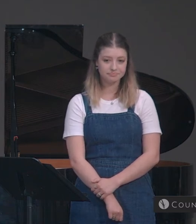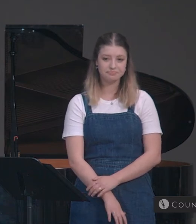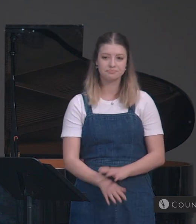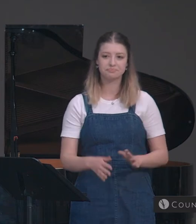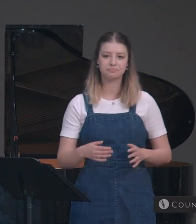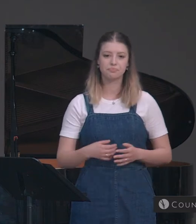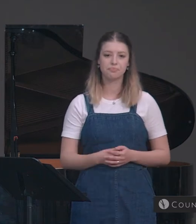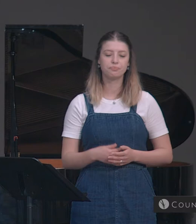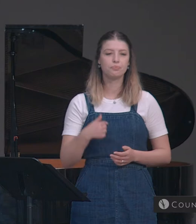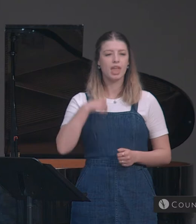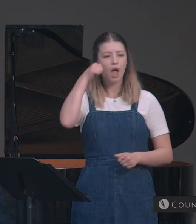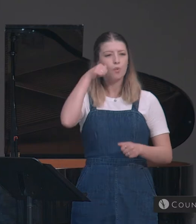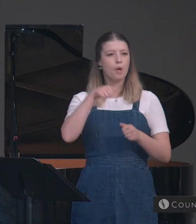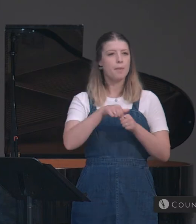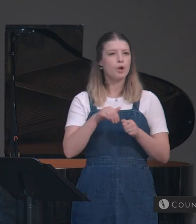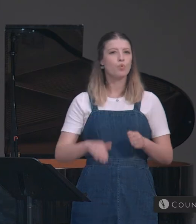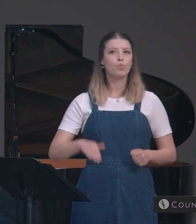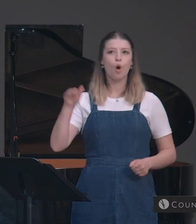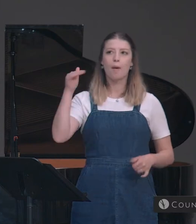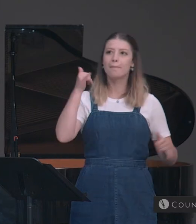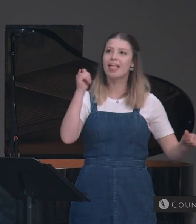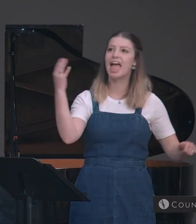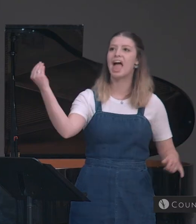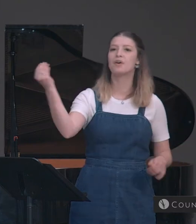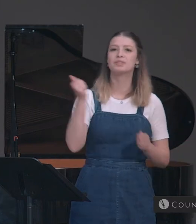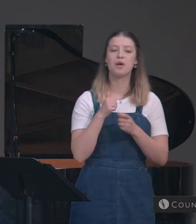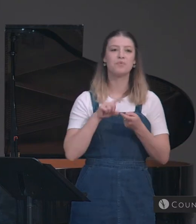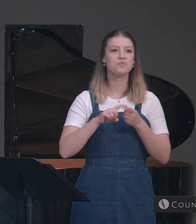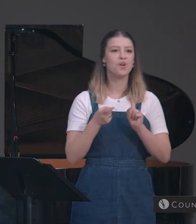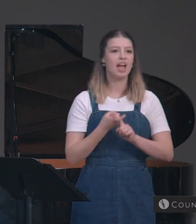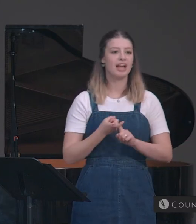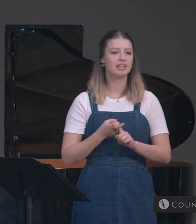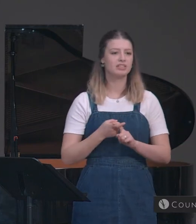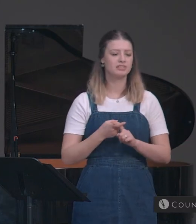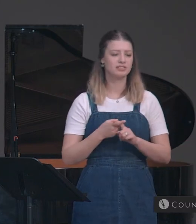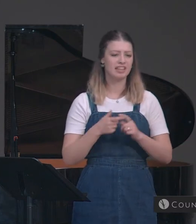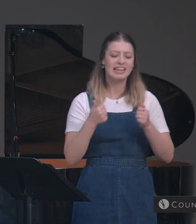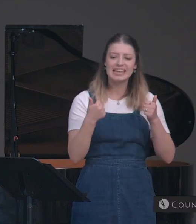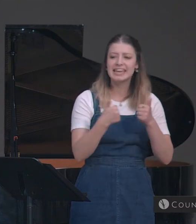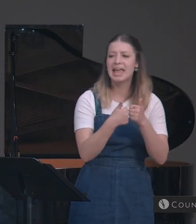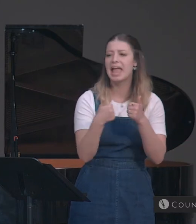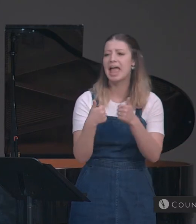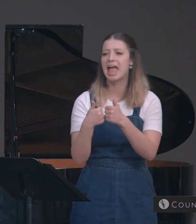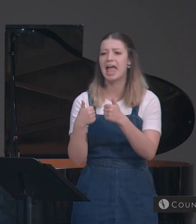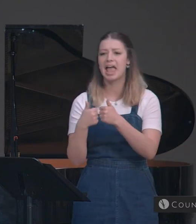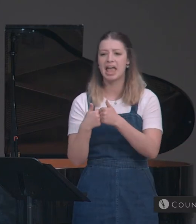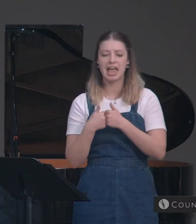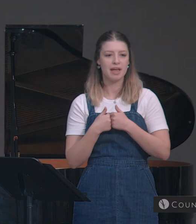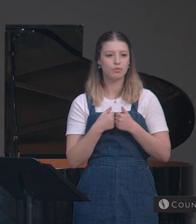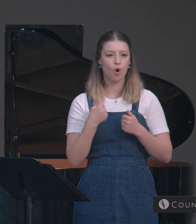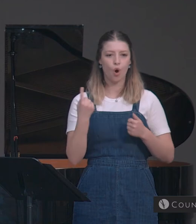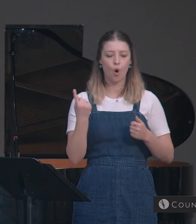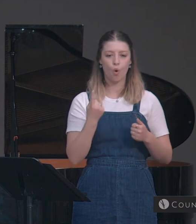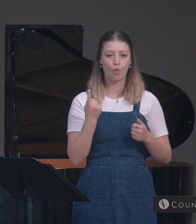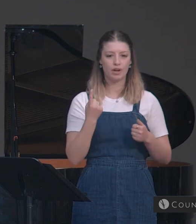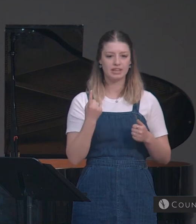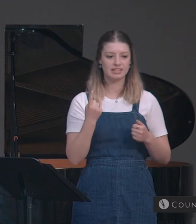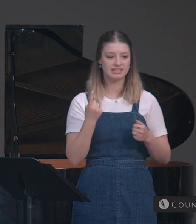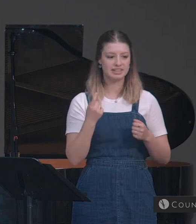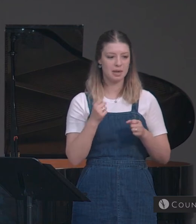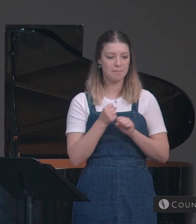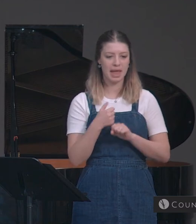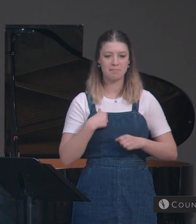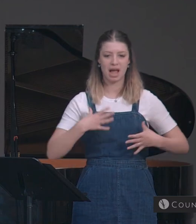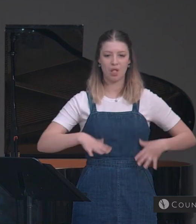I remember growing up and playing outside with my friends, and all the games that we found ourselves playing would inevitably make my